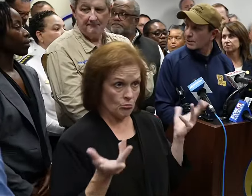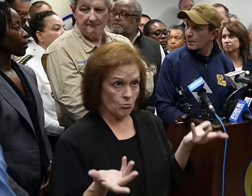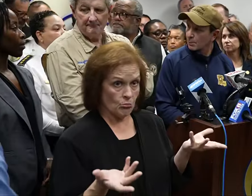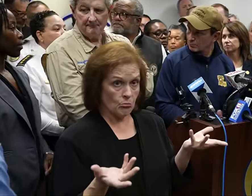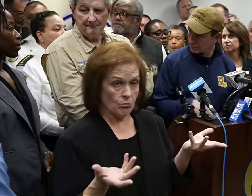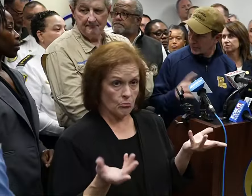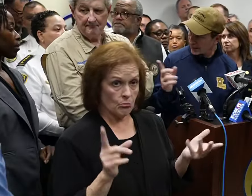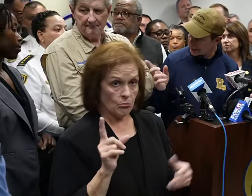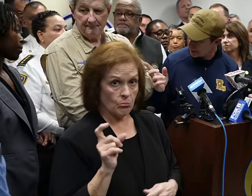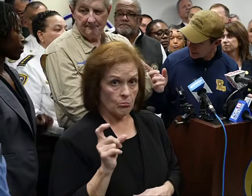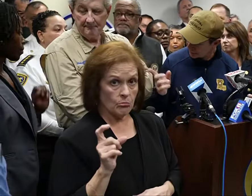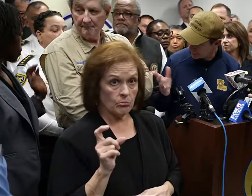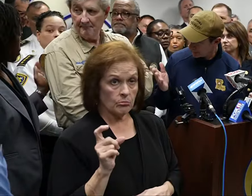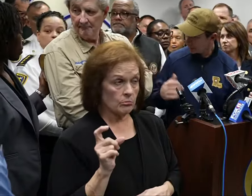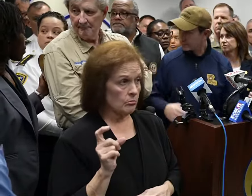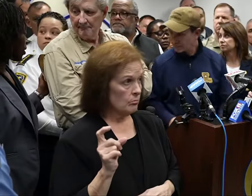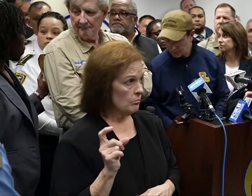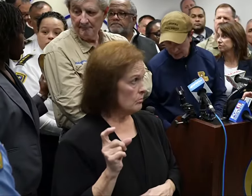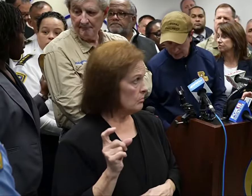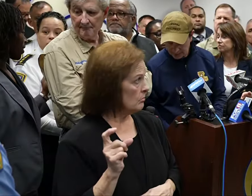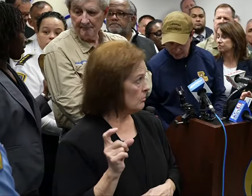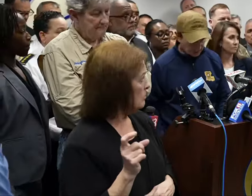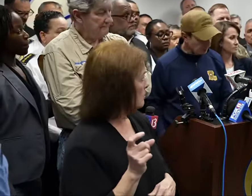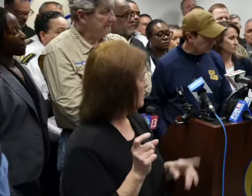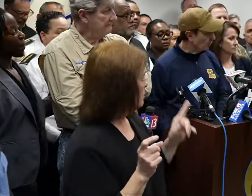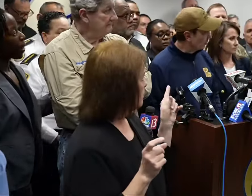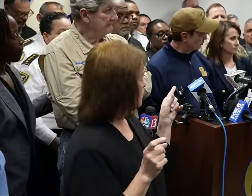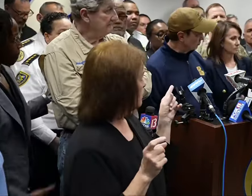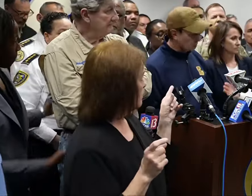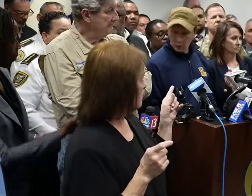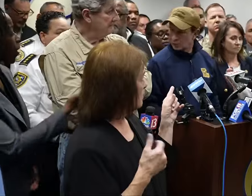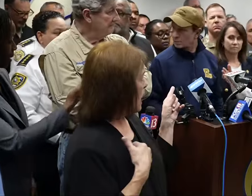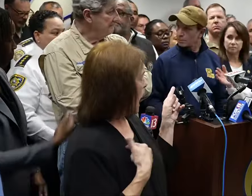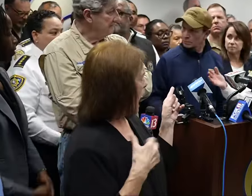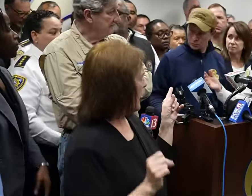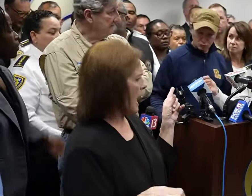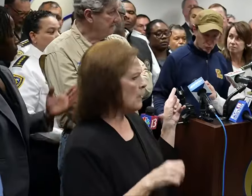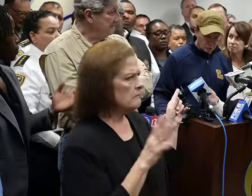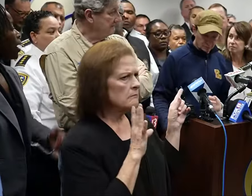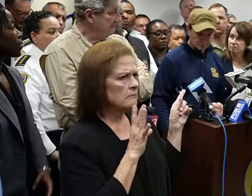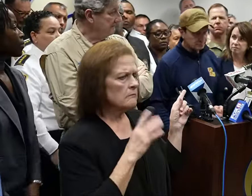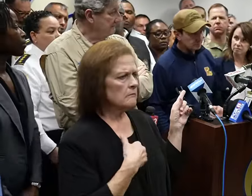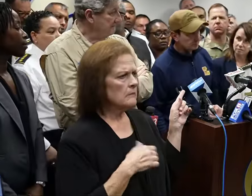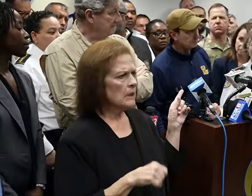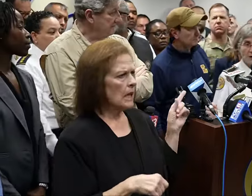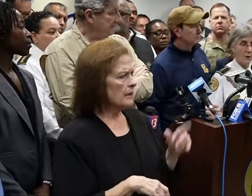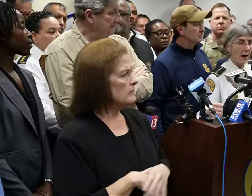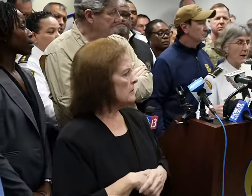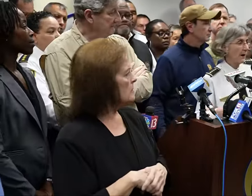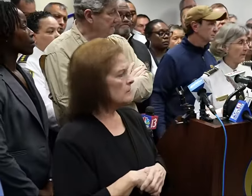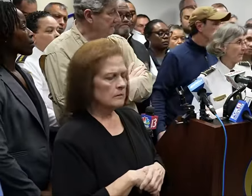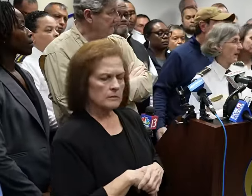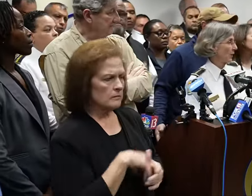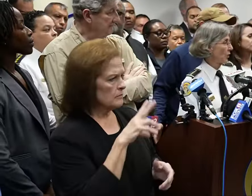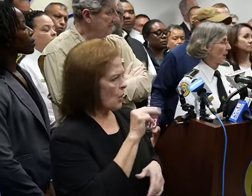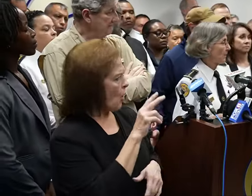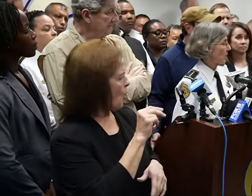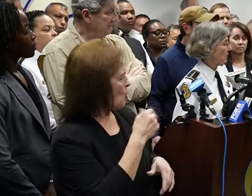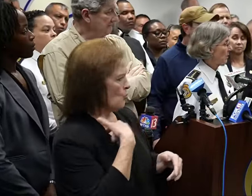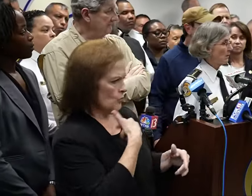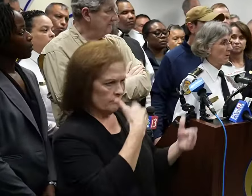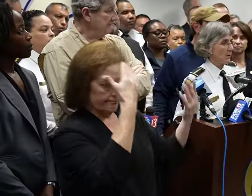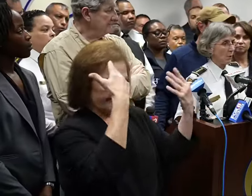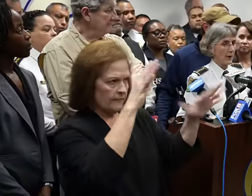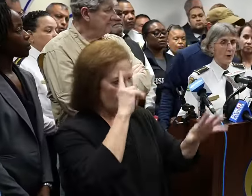wants to answer that? Yeah. I can speak to it, You- because unless you have a final number. We do not have a final